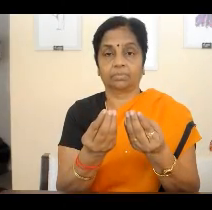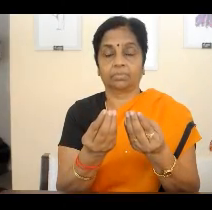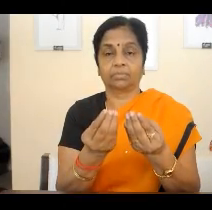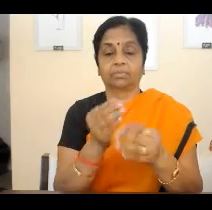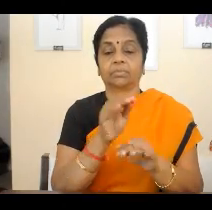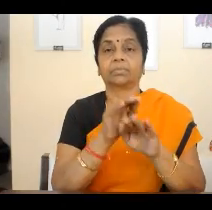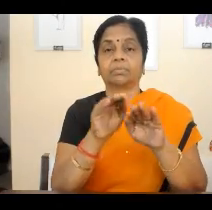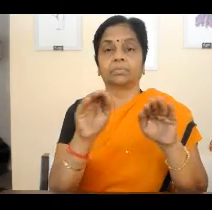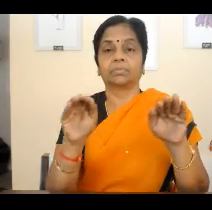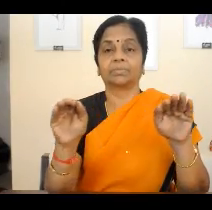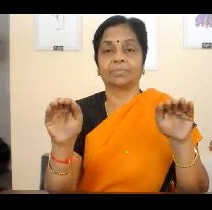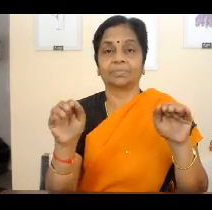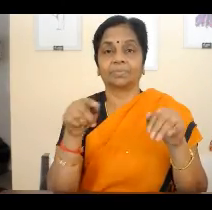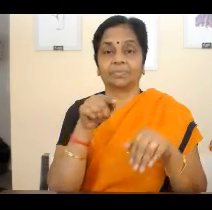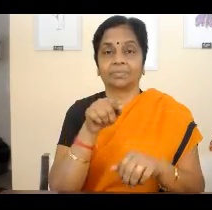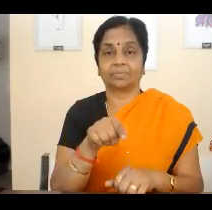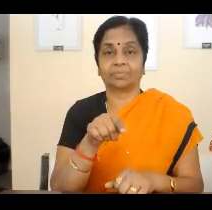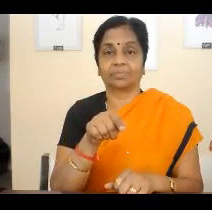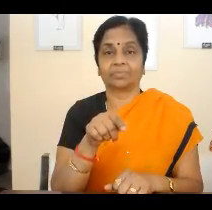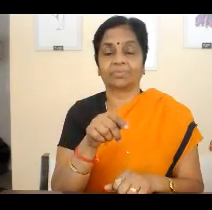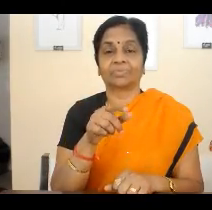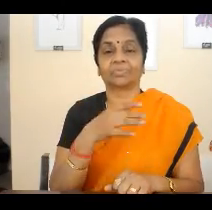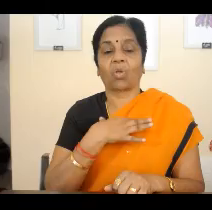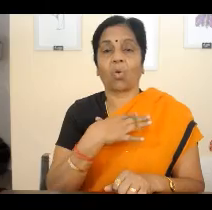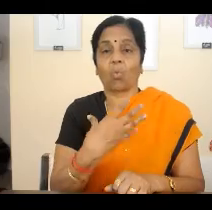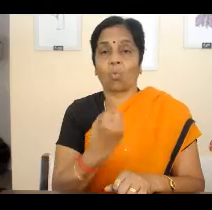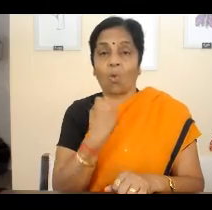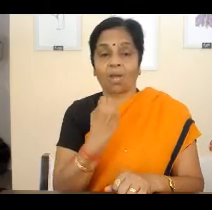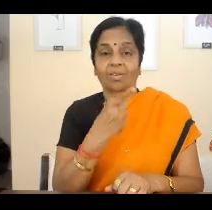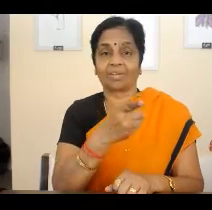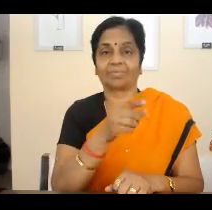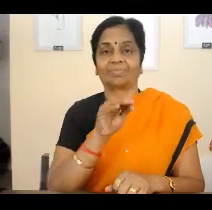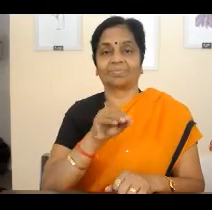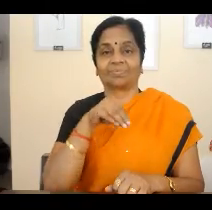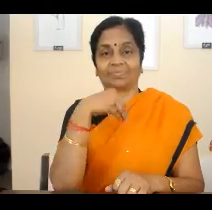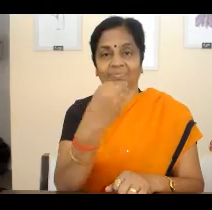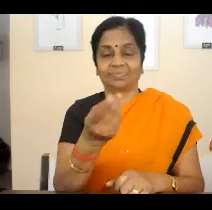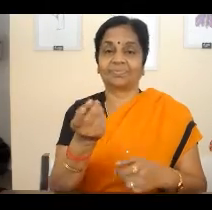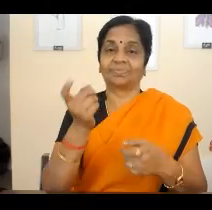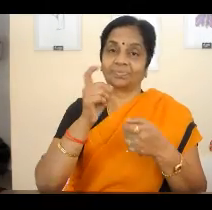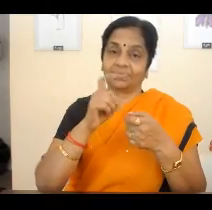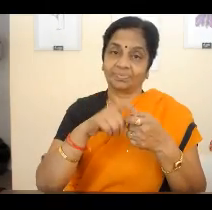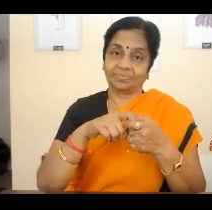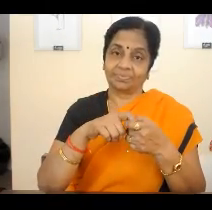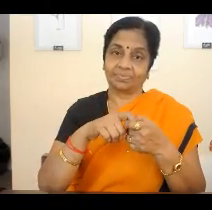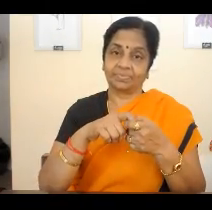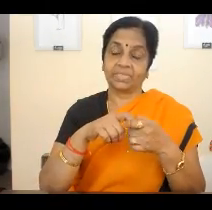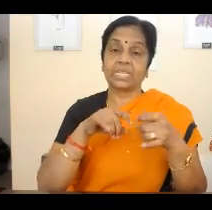Children should be given the choice between inclusive and special education.